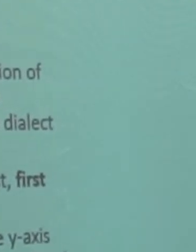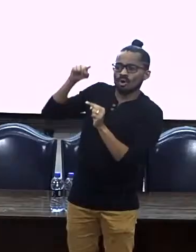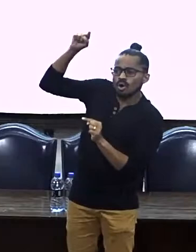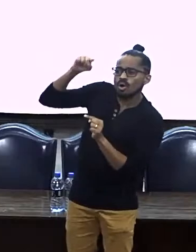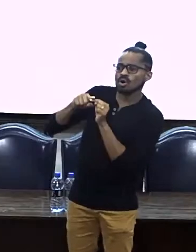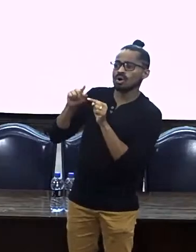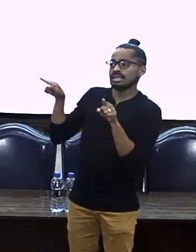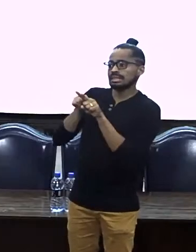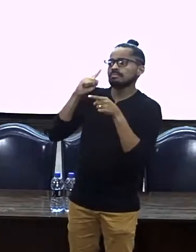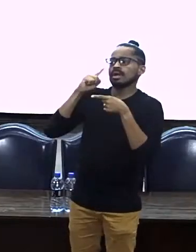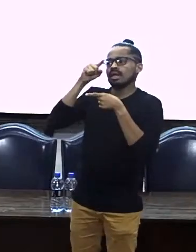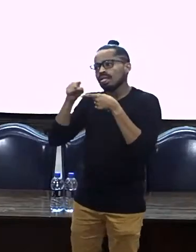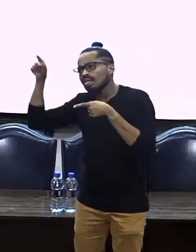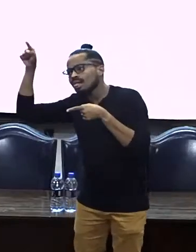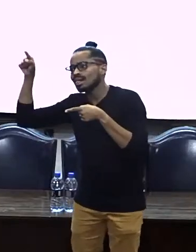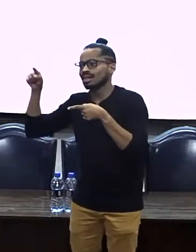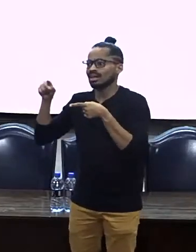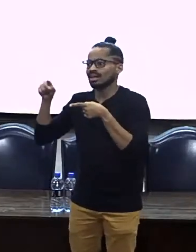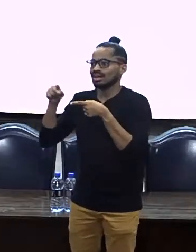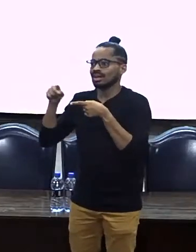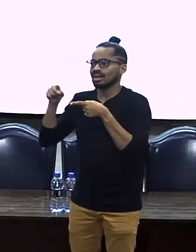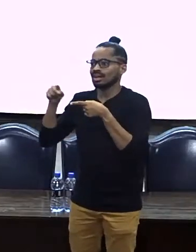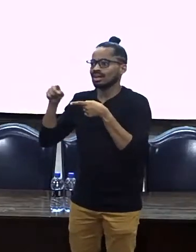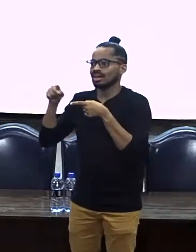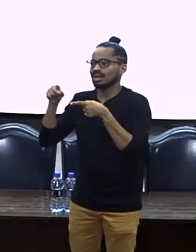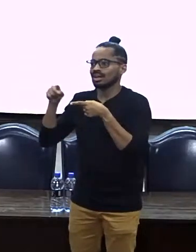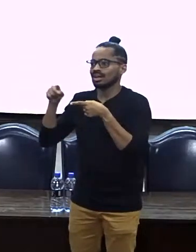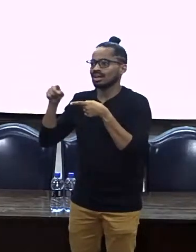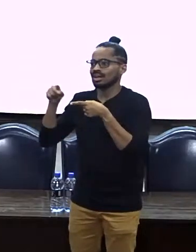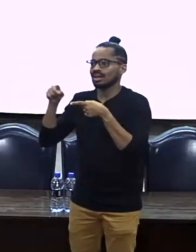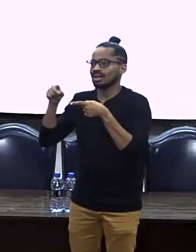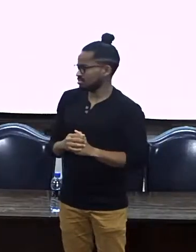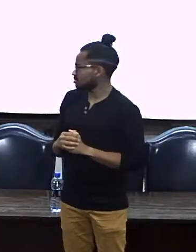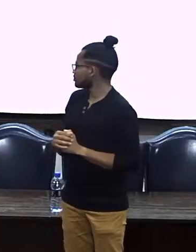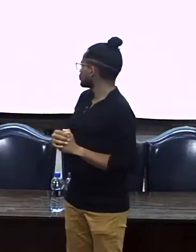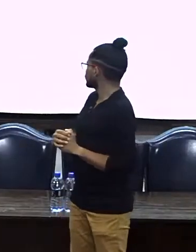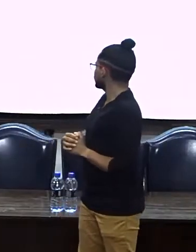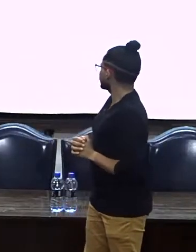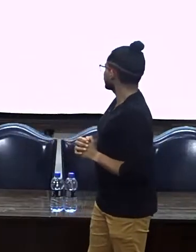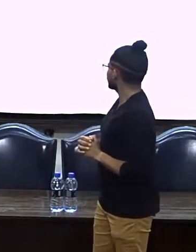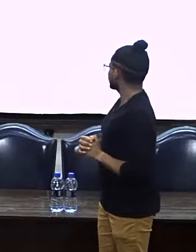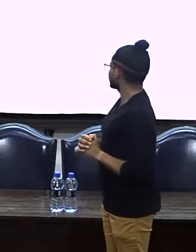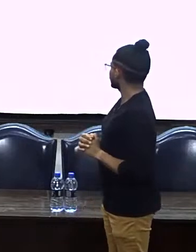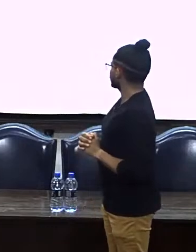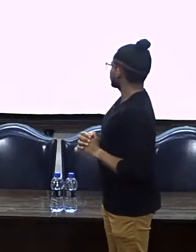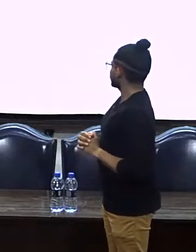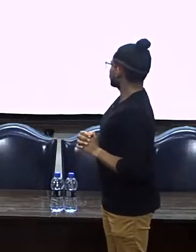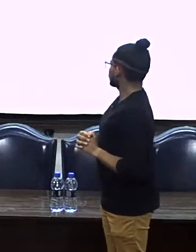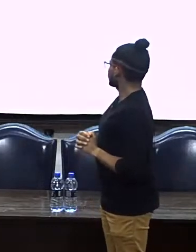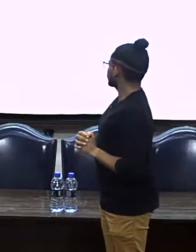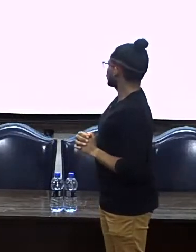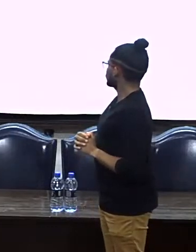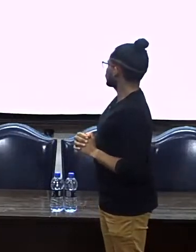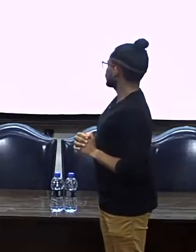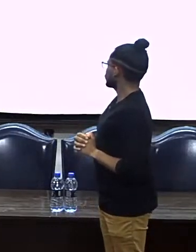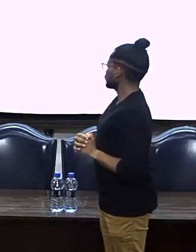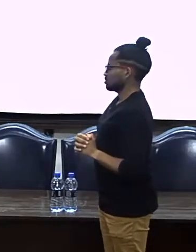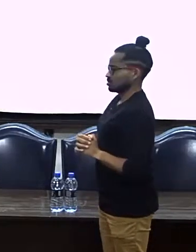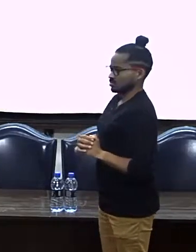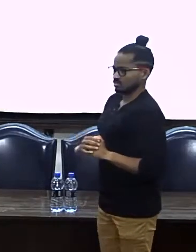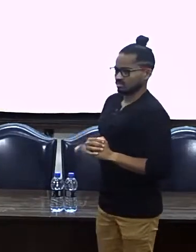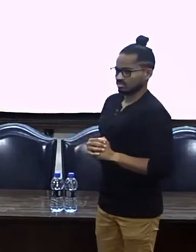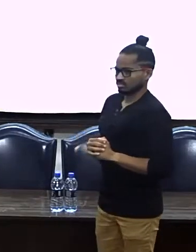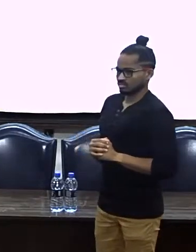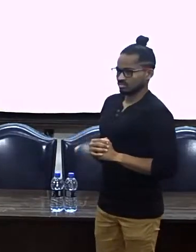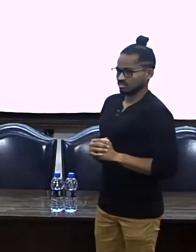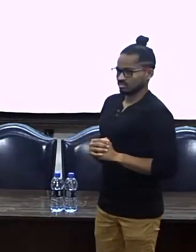Como a questão para a Donna é saber se as vogais mudam em função de acento e de